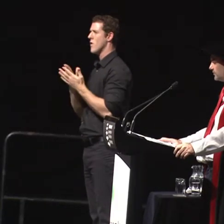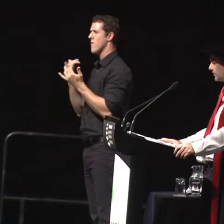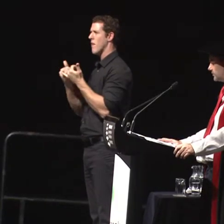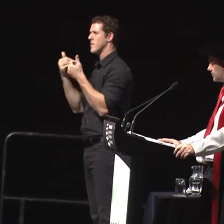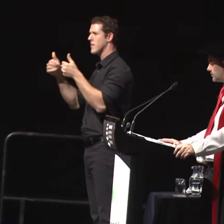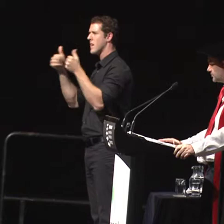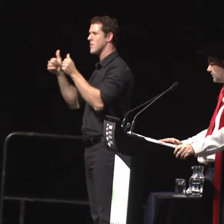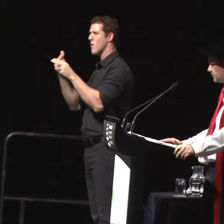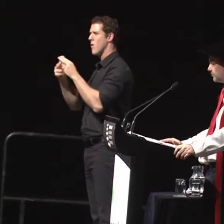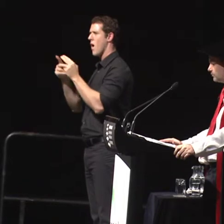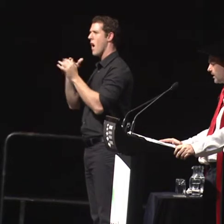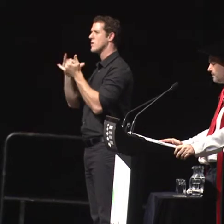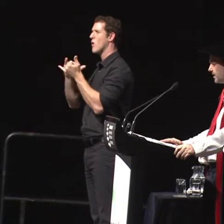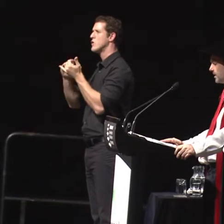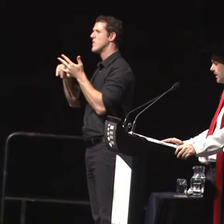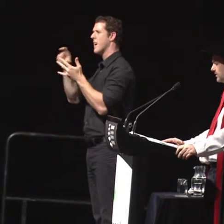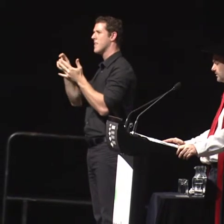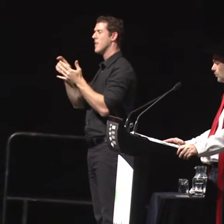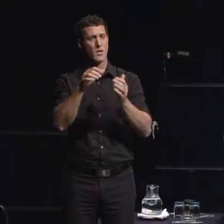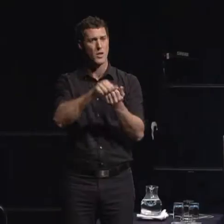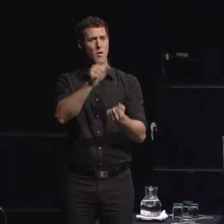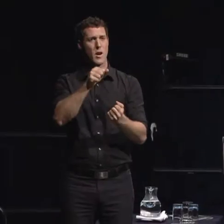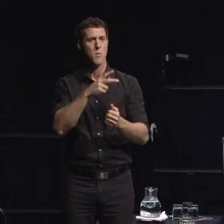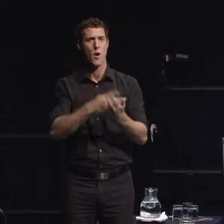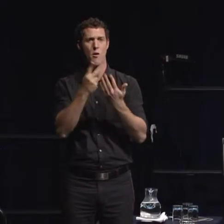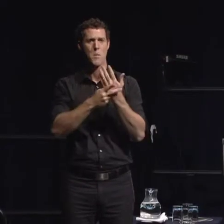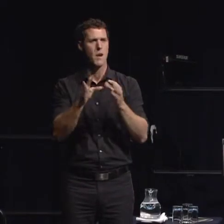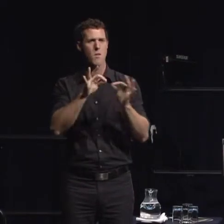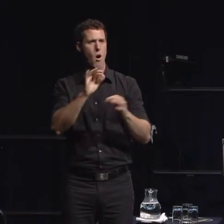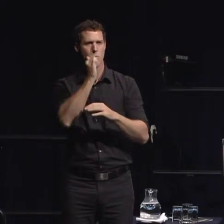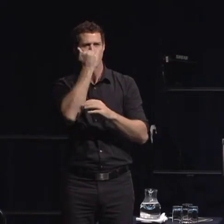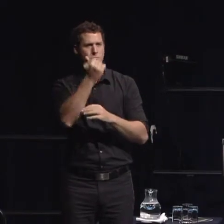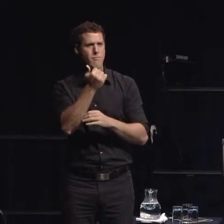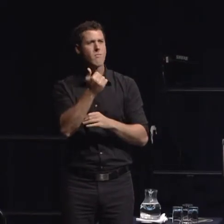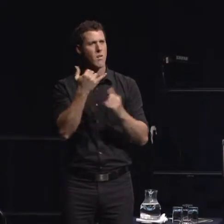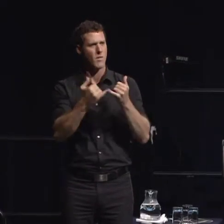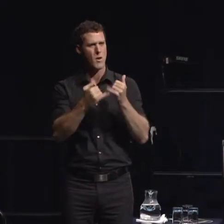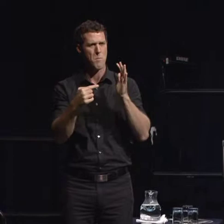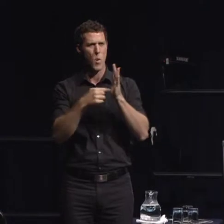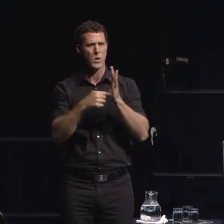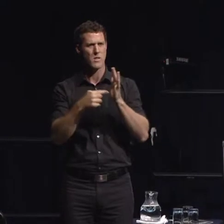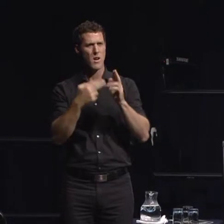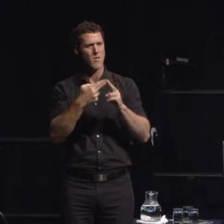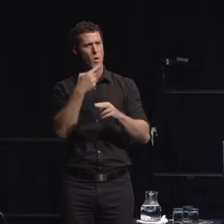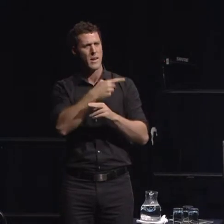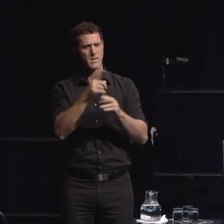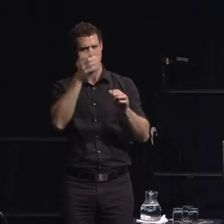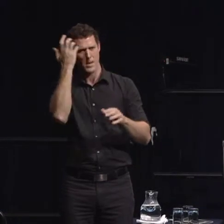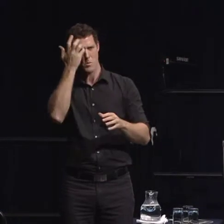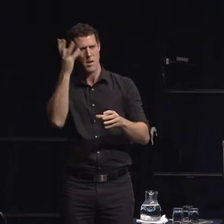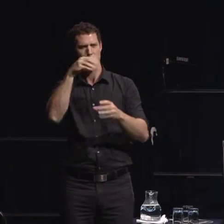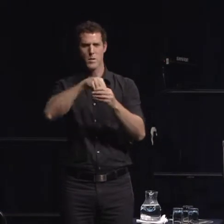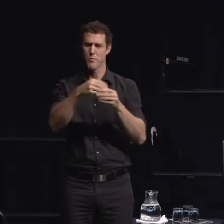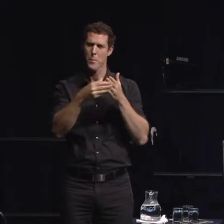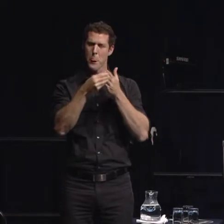higher education associate degree programme is in no small part attributable to Martin's expert input and guidance.